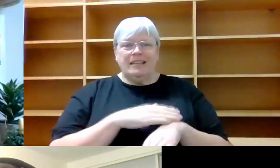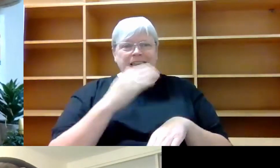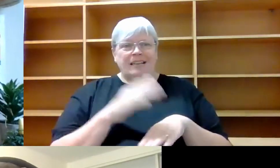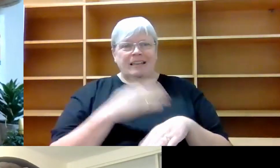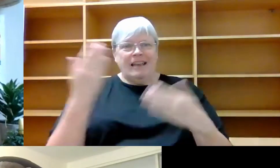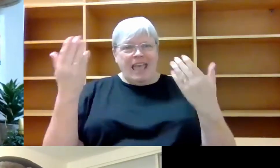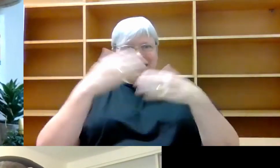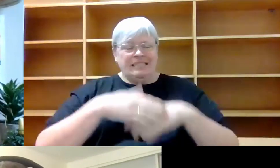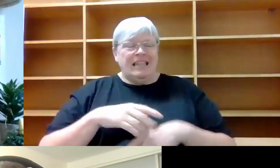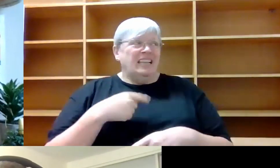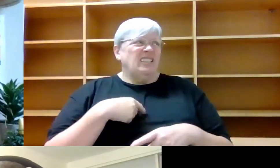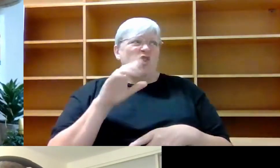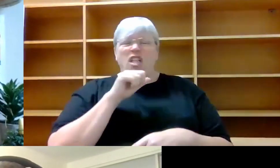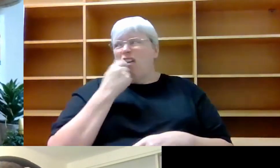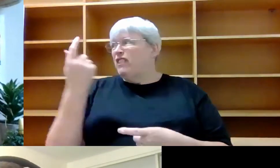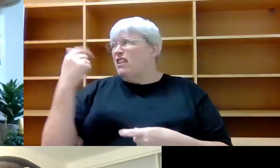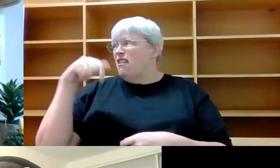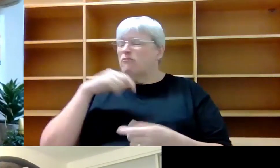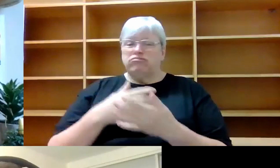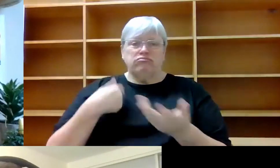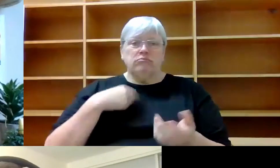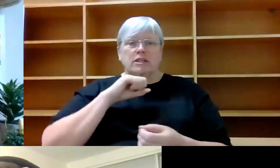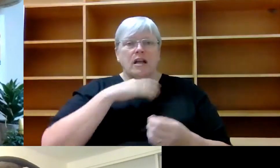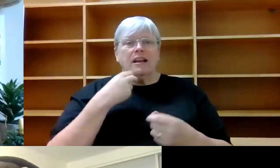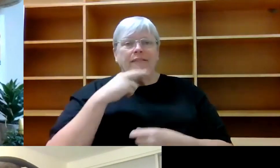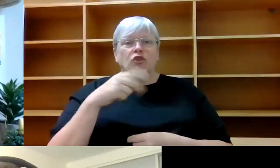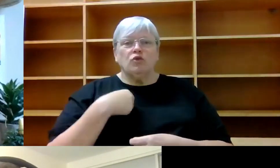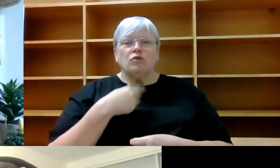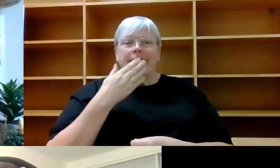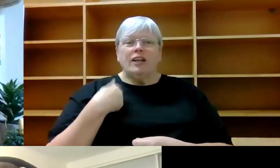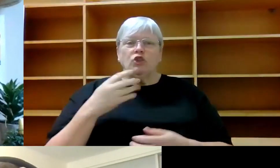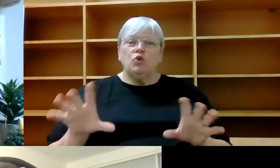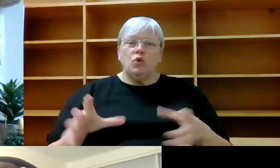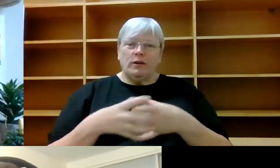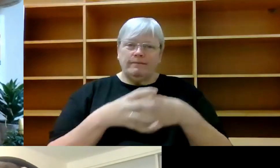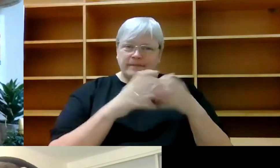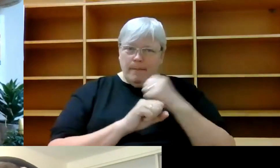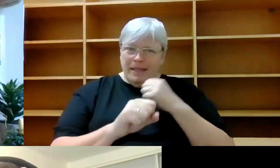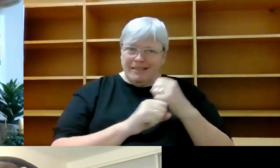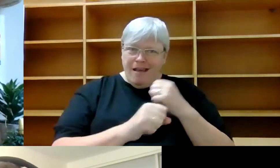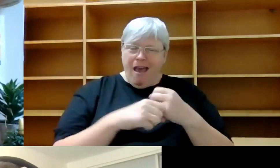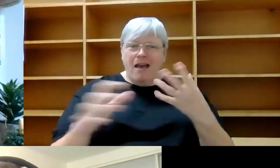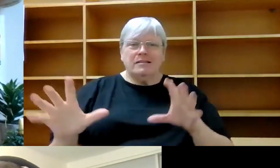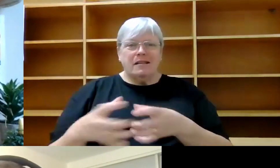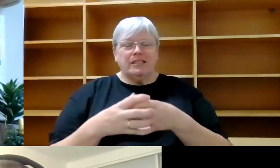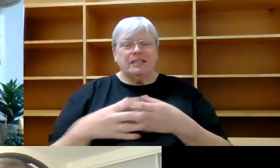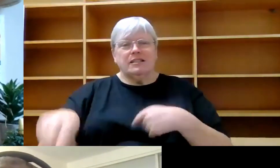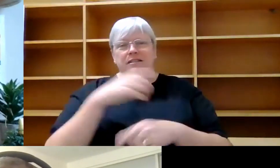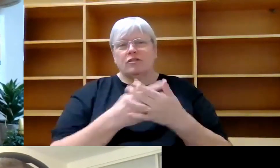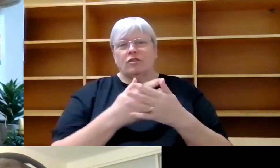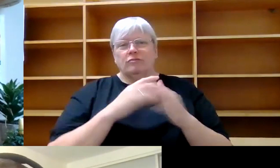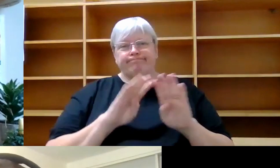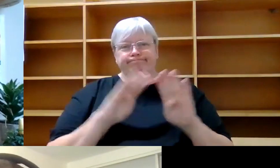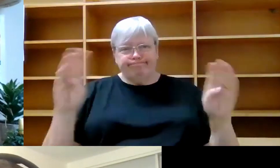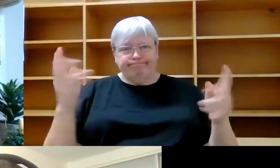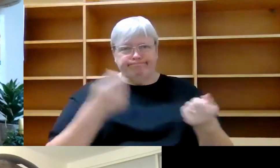out the window, it's not lovely, Saturday afternoon. Thanks to Media Services and to our student moderator for